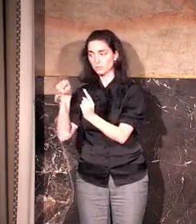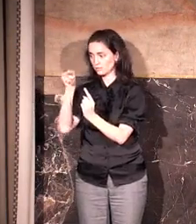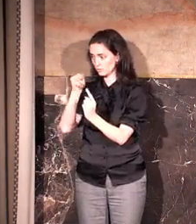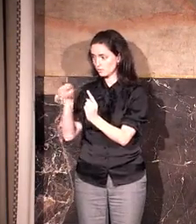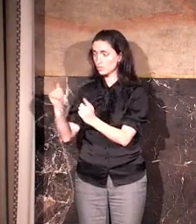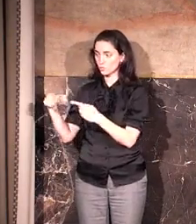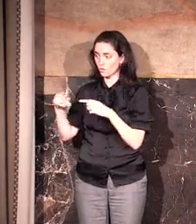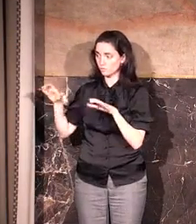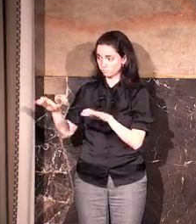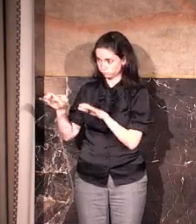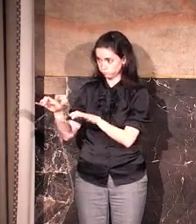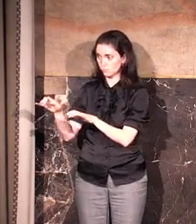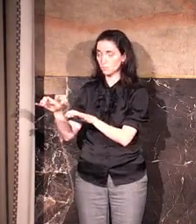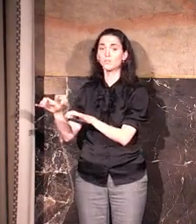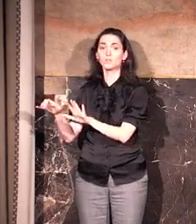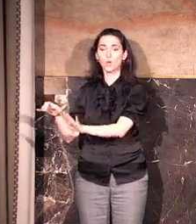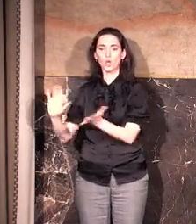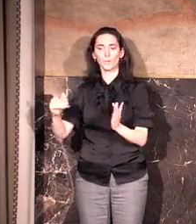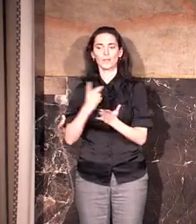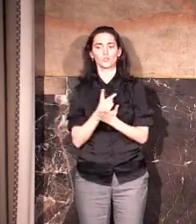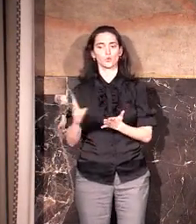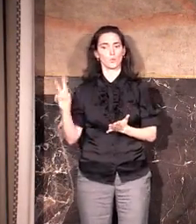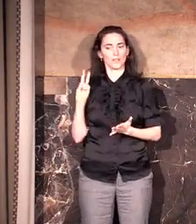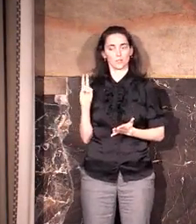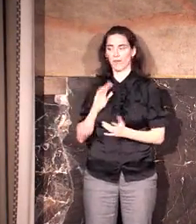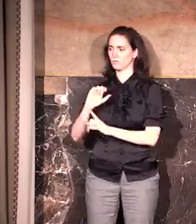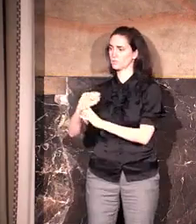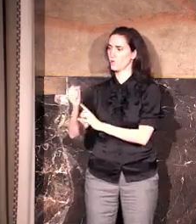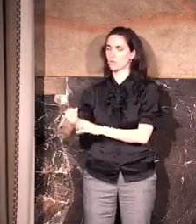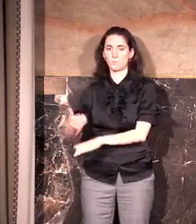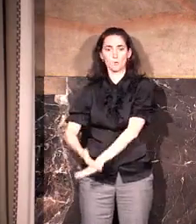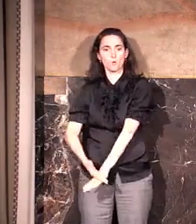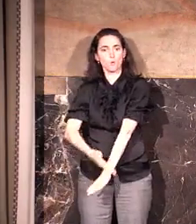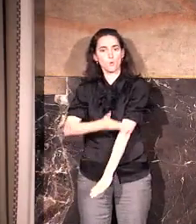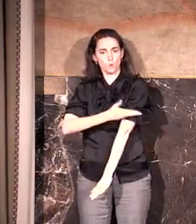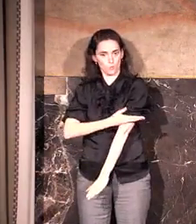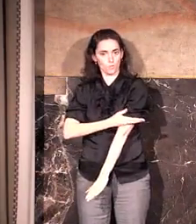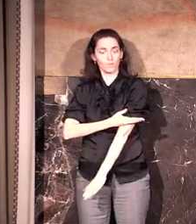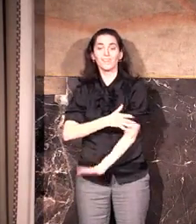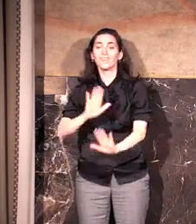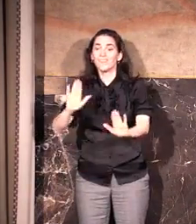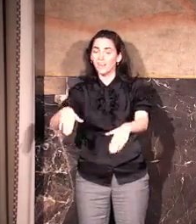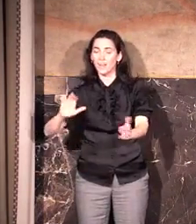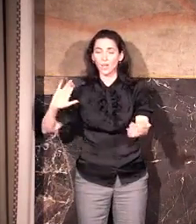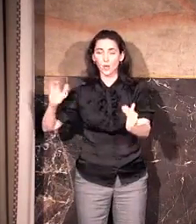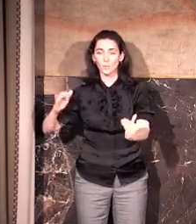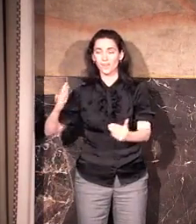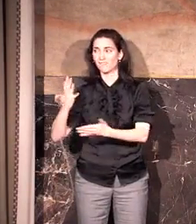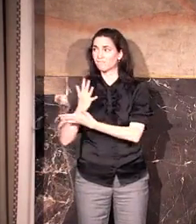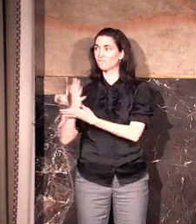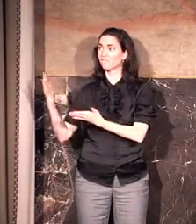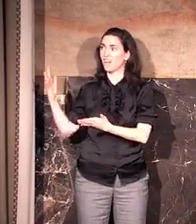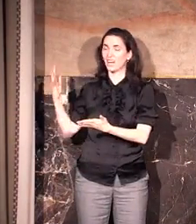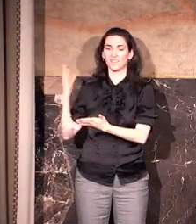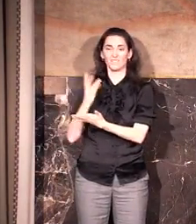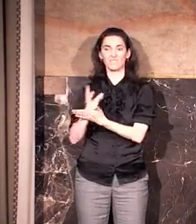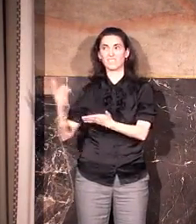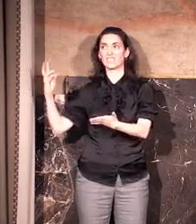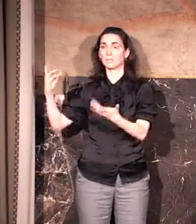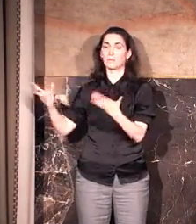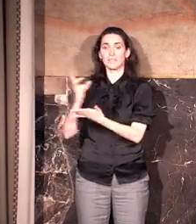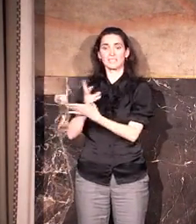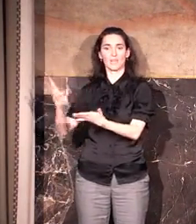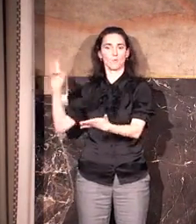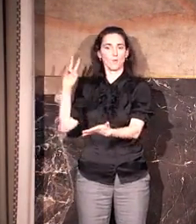better place than we were 2 weeks ago, and we're in a far different and much, much better place than we were 5, 6, 7